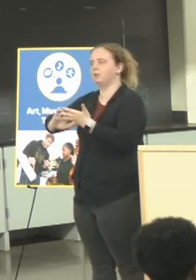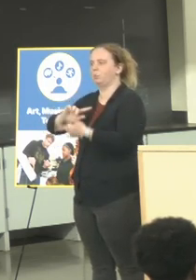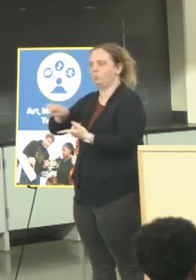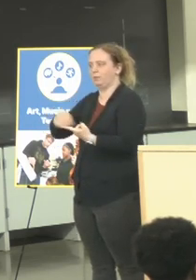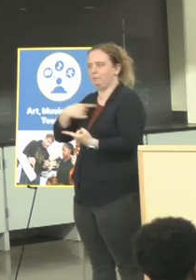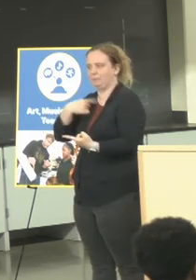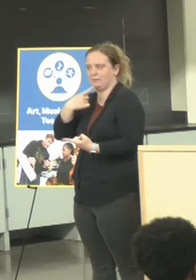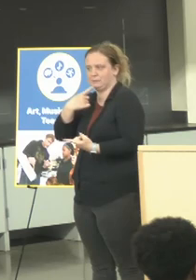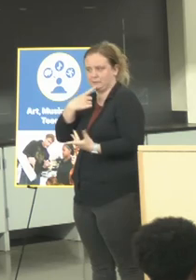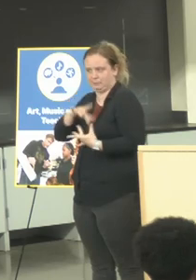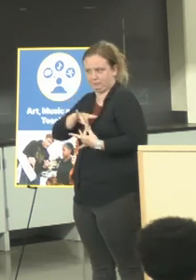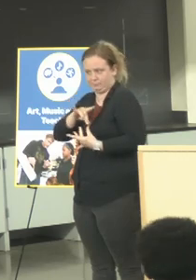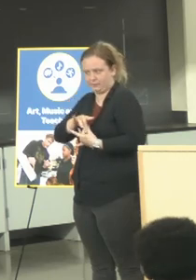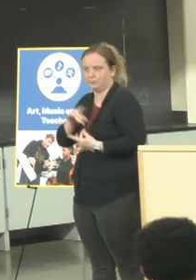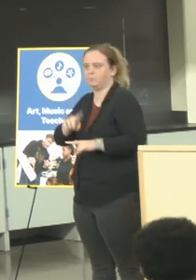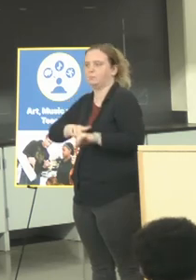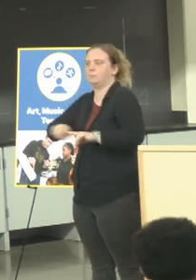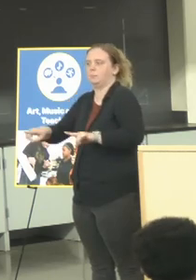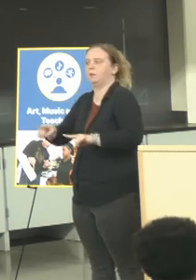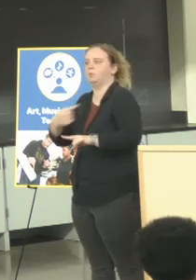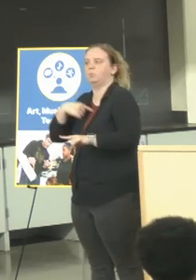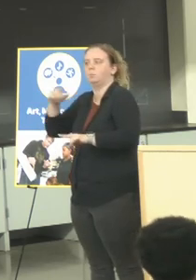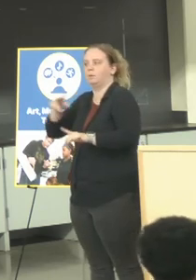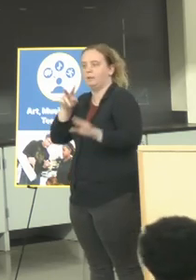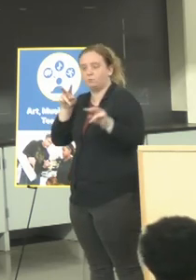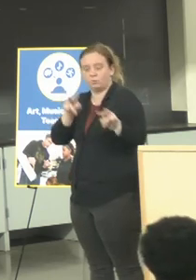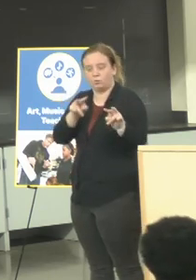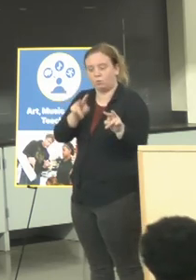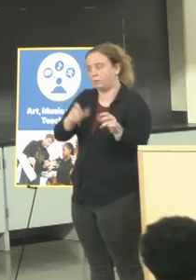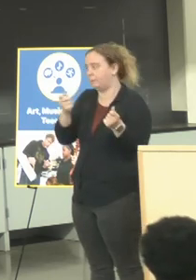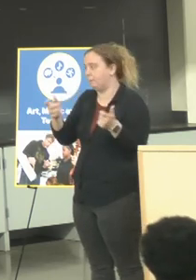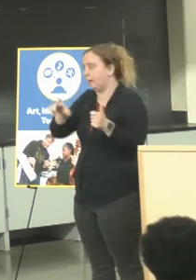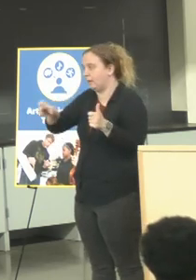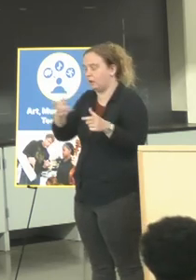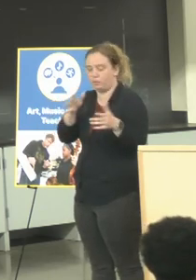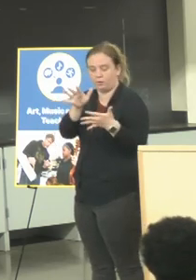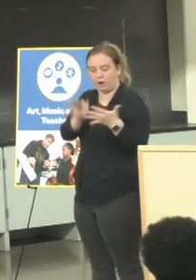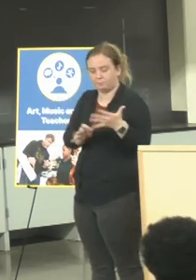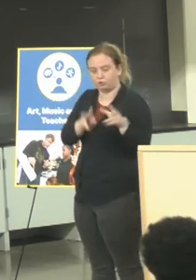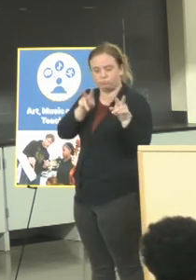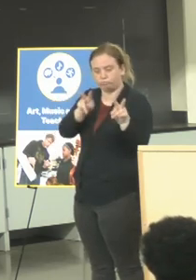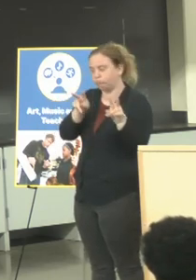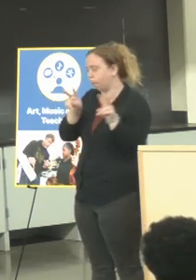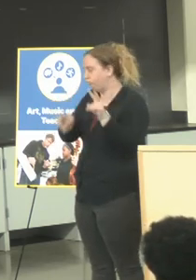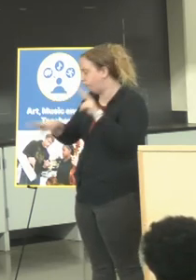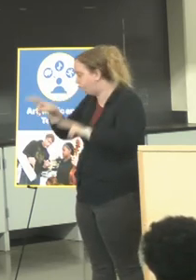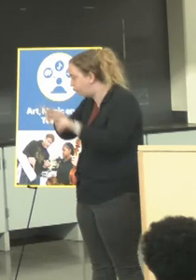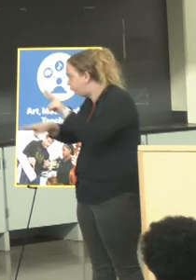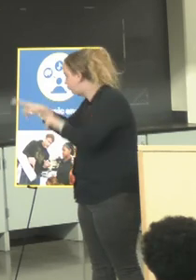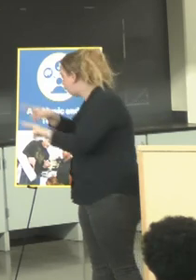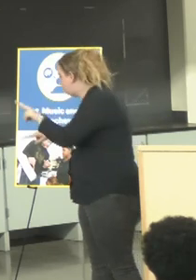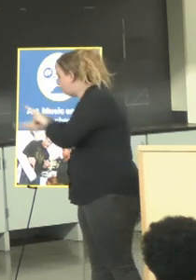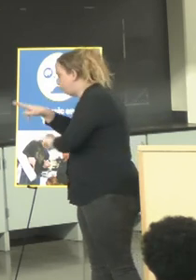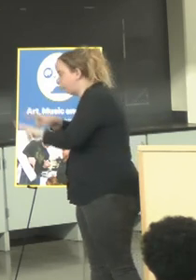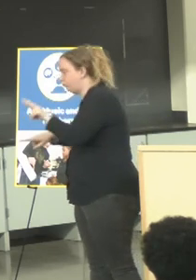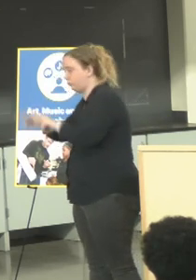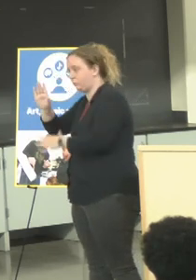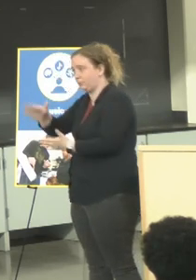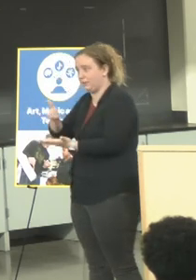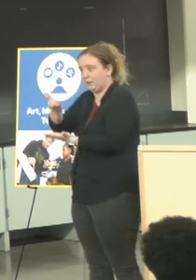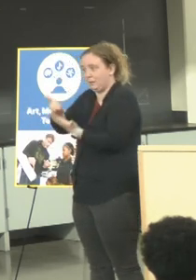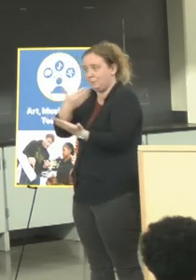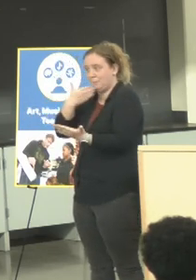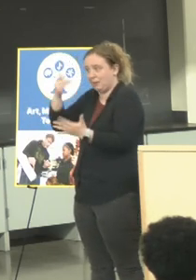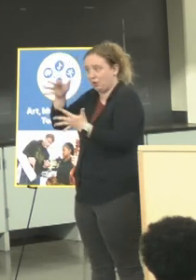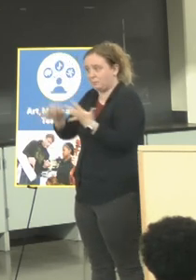not come up with another comprehensive option. If there was one, believe me, I have a